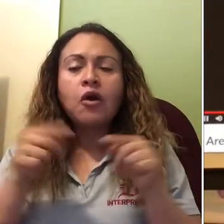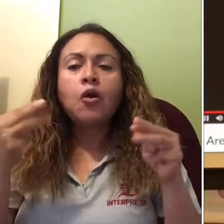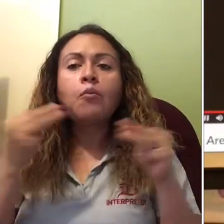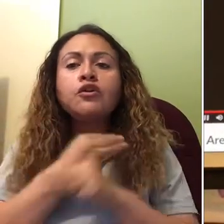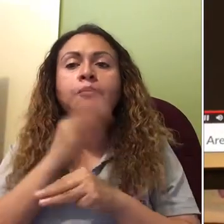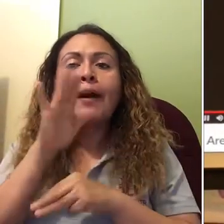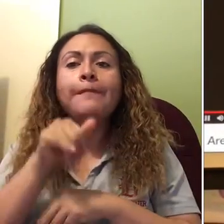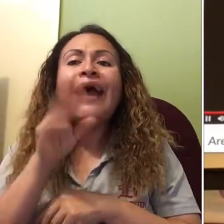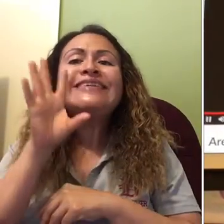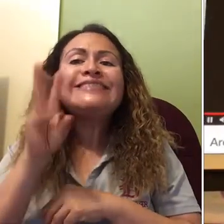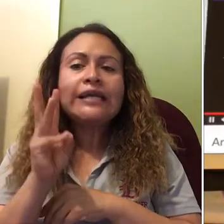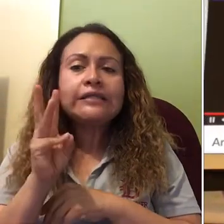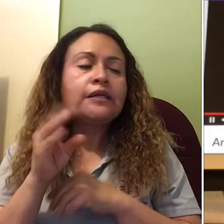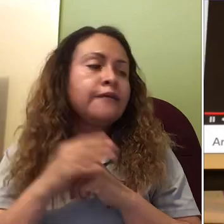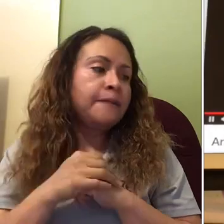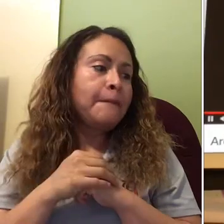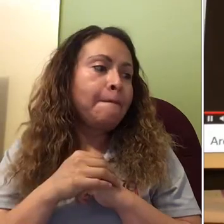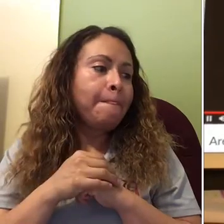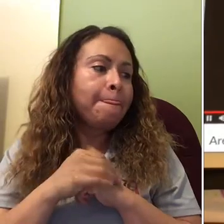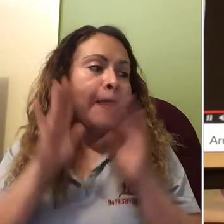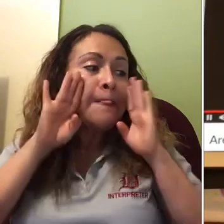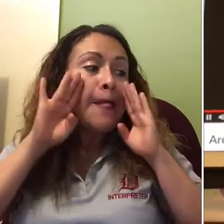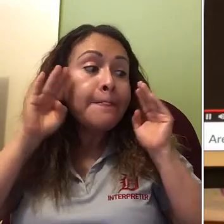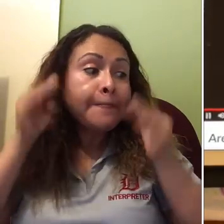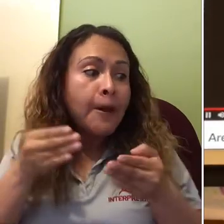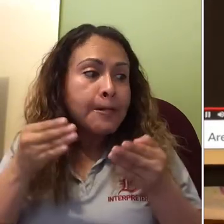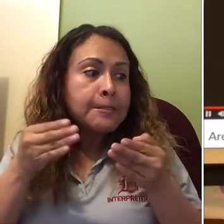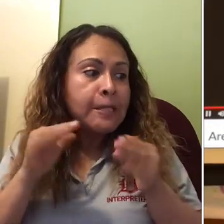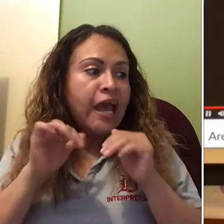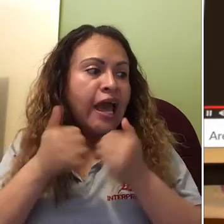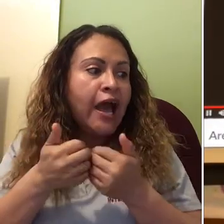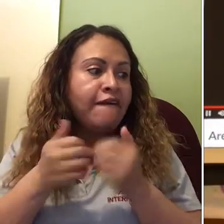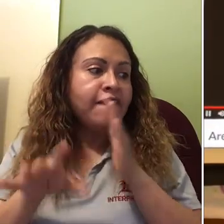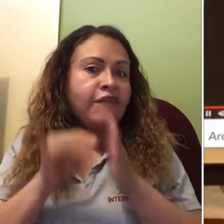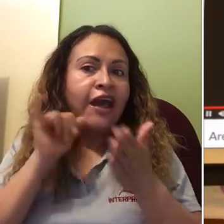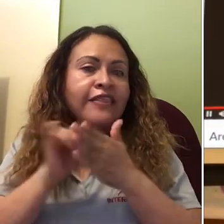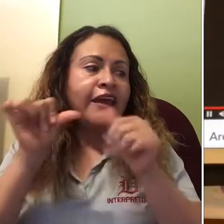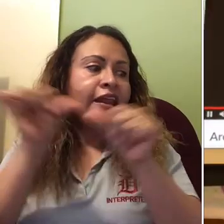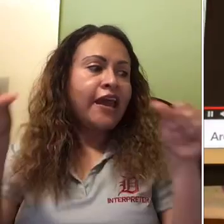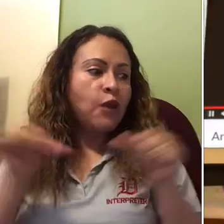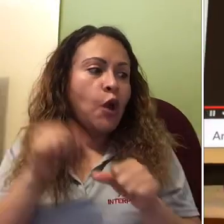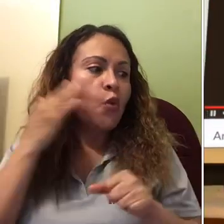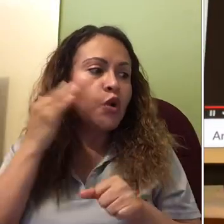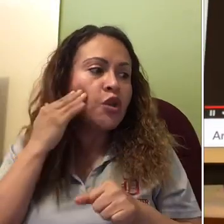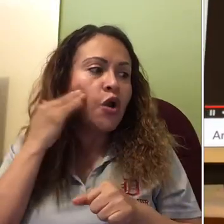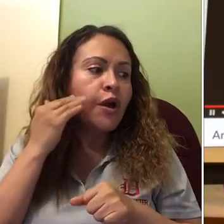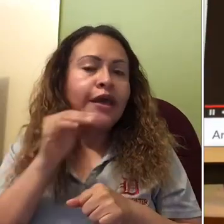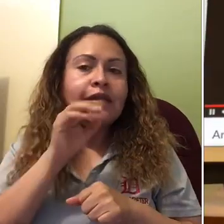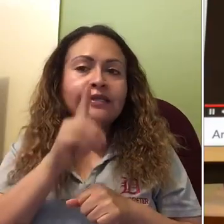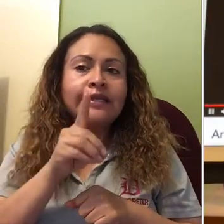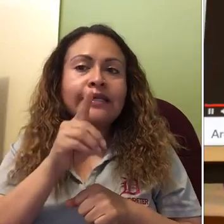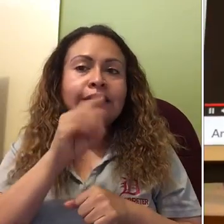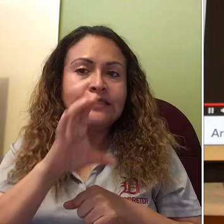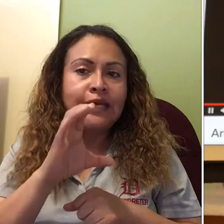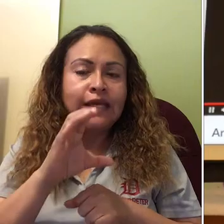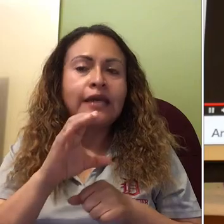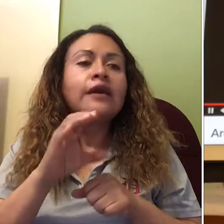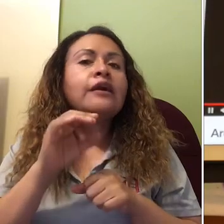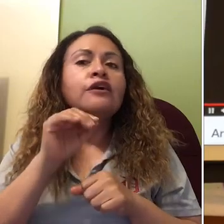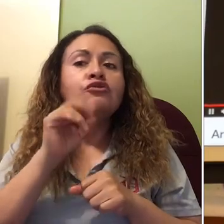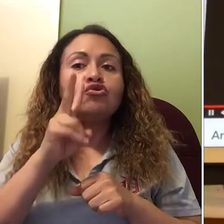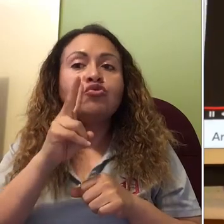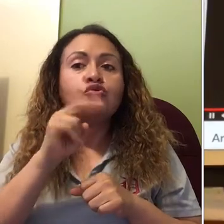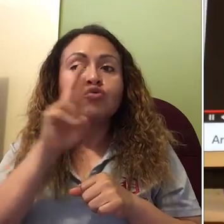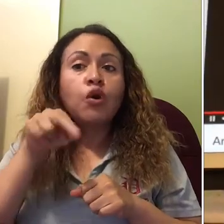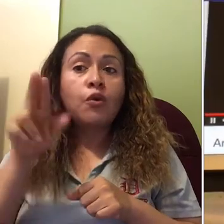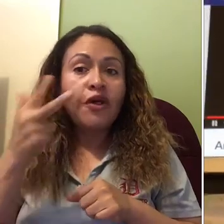let me focus on this triangle right over here and think about how we can find its area. We know that length of DC is 2 square roots of 3. We